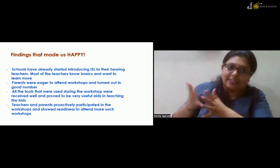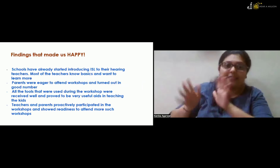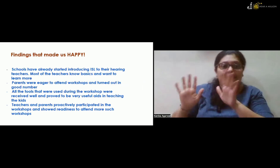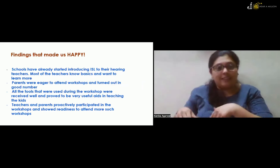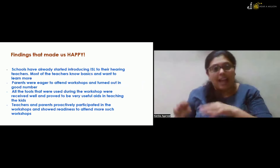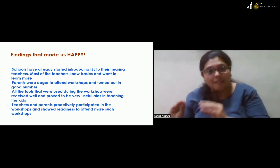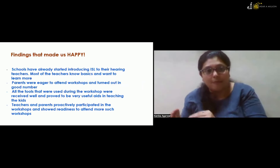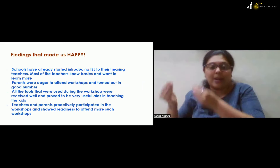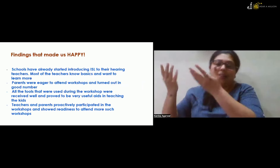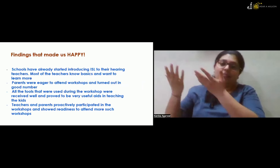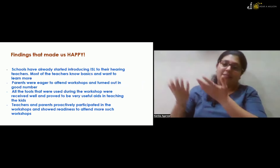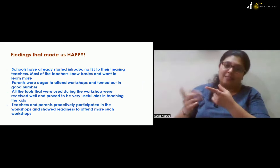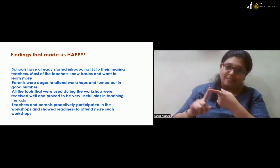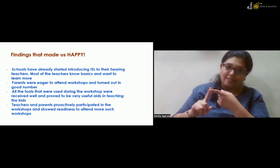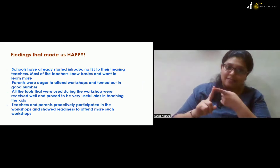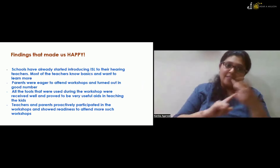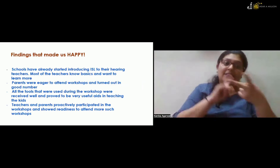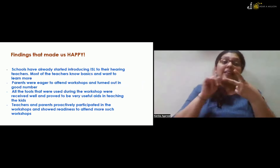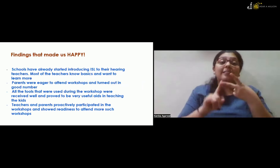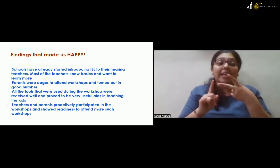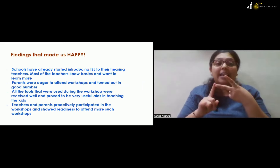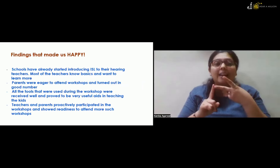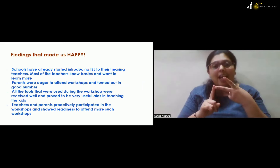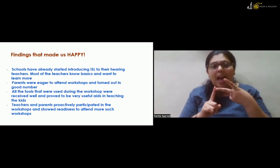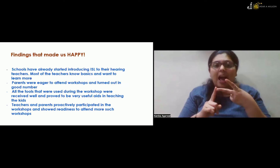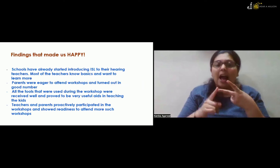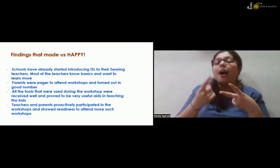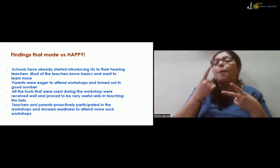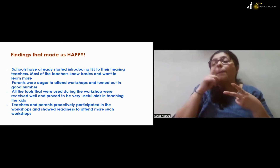yes, they are starting ISL, the school is starting ISL.